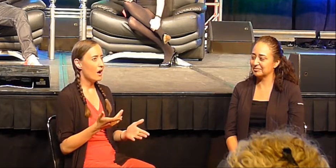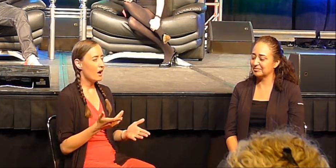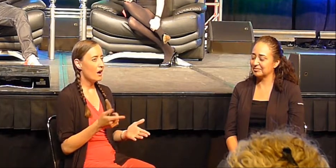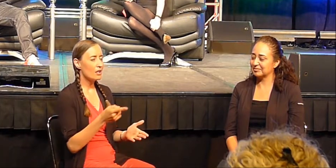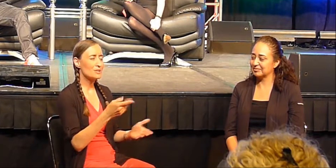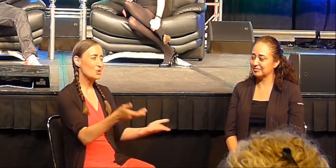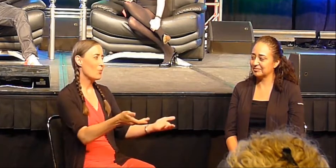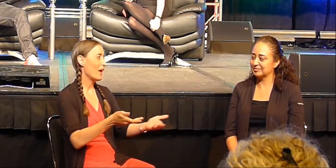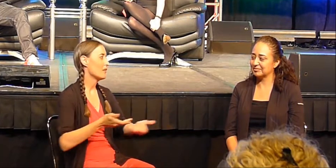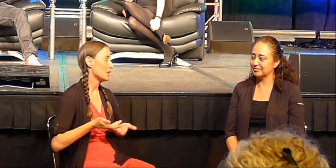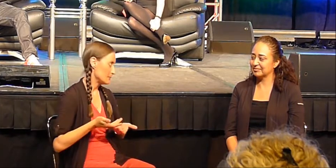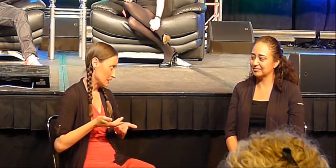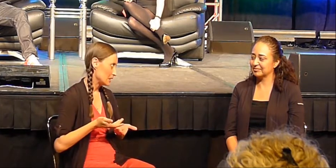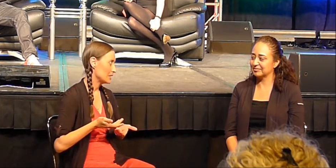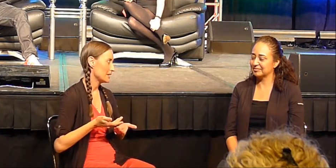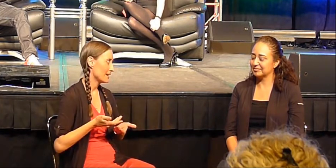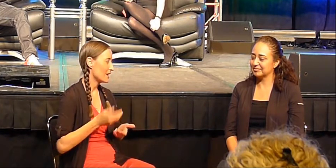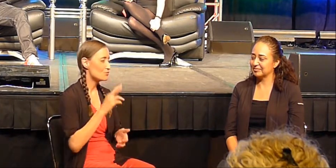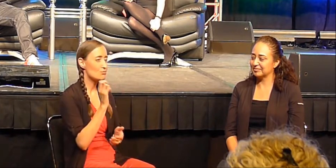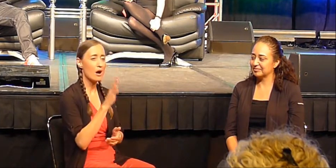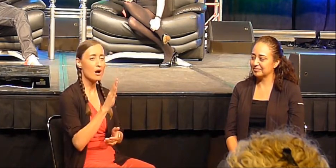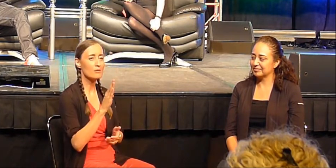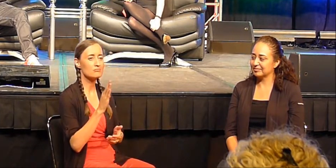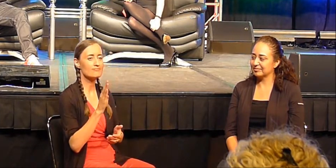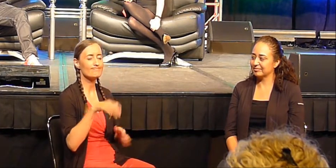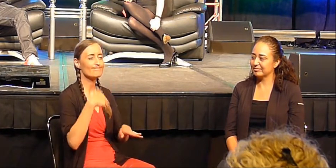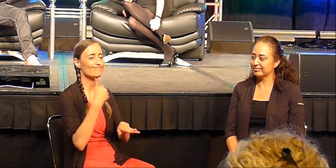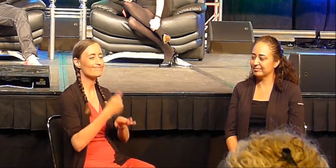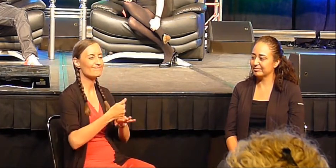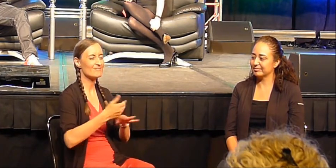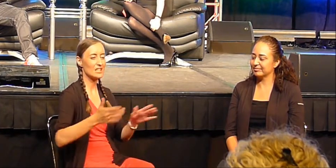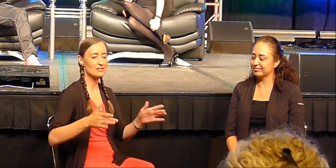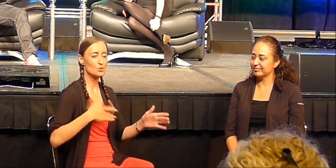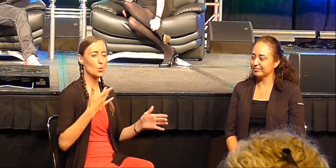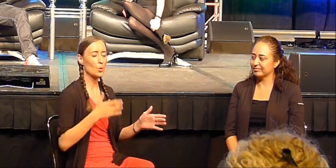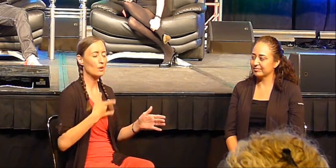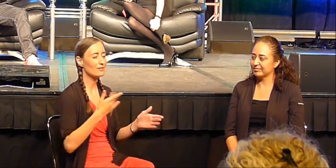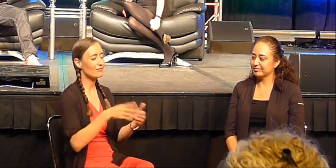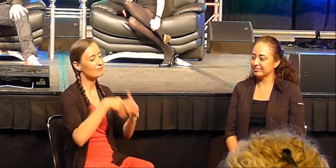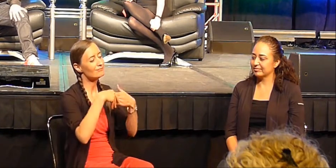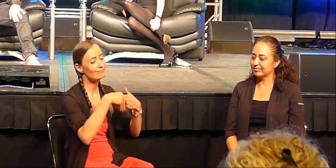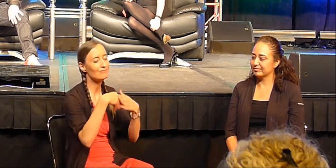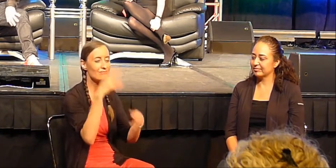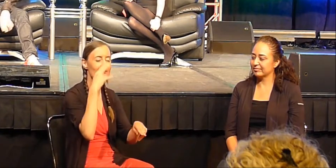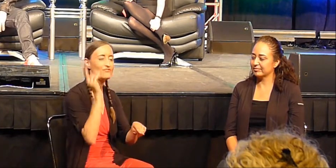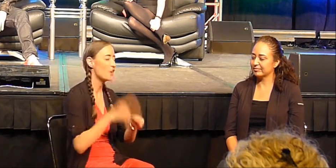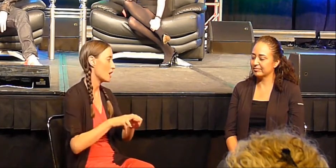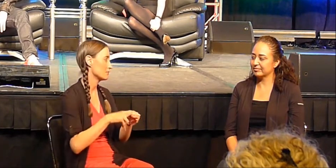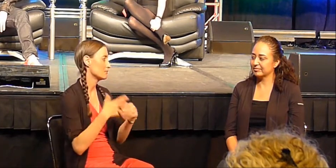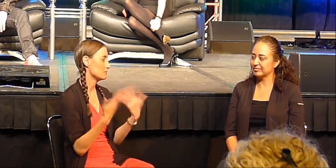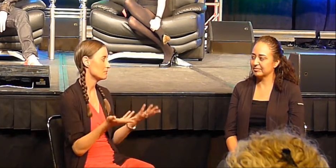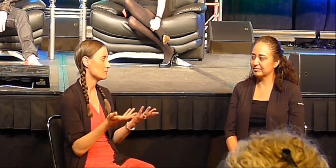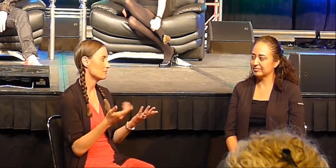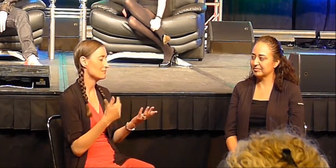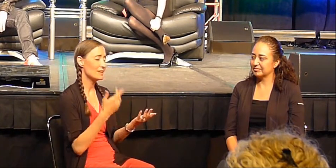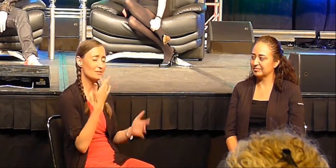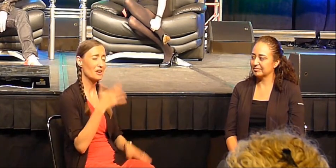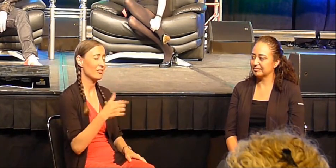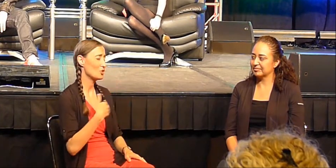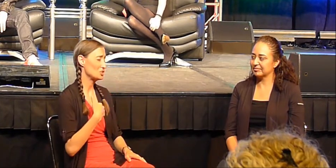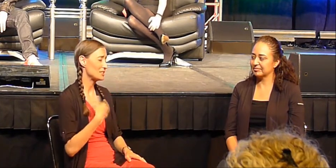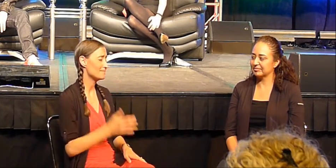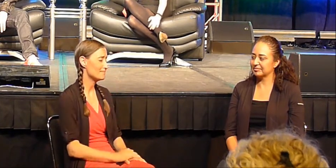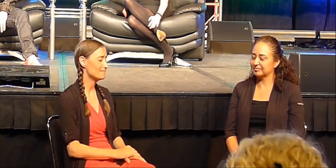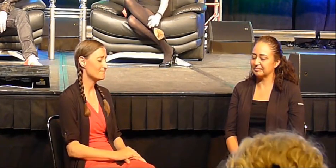welcome. And Rob was set the tone by just keeping it very loose and fun. So I was very, very fortunate.